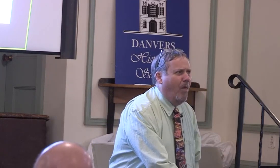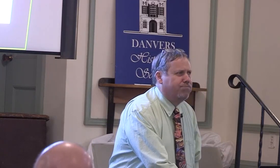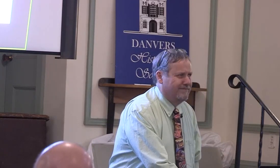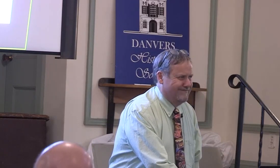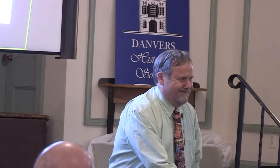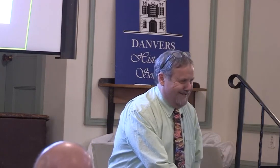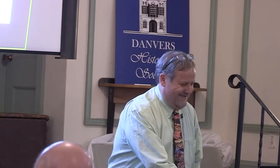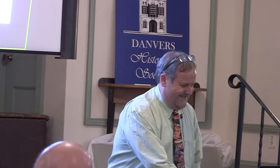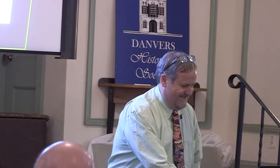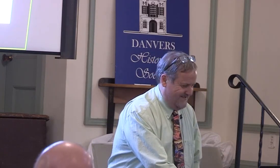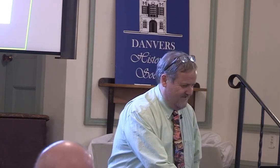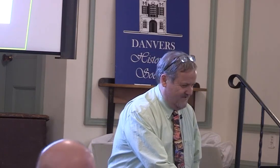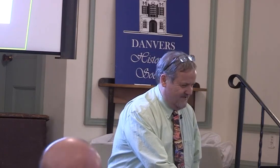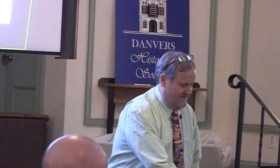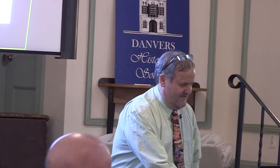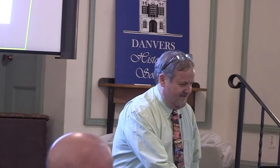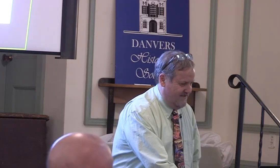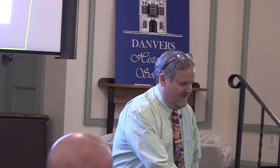Oh.